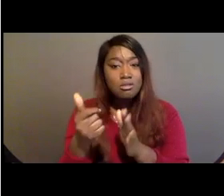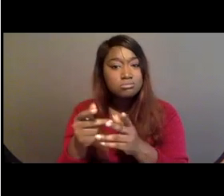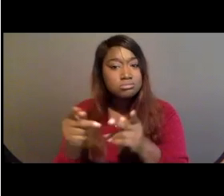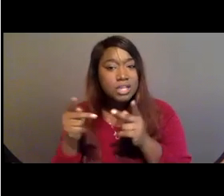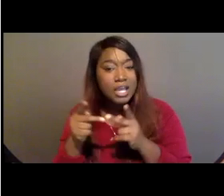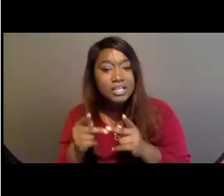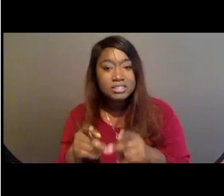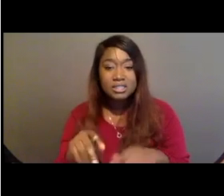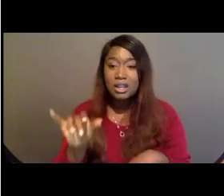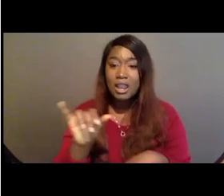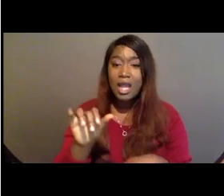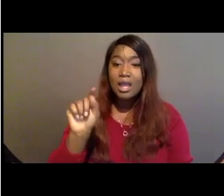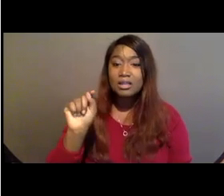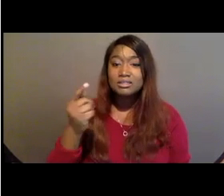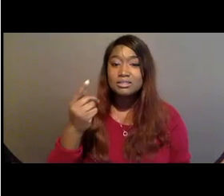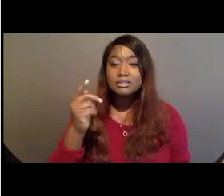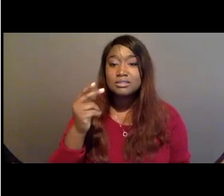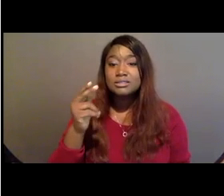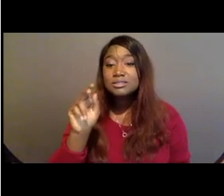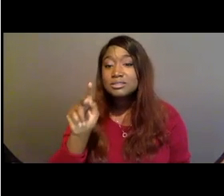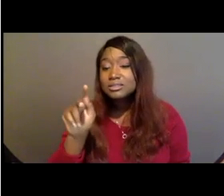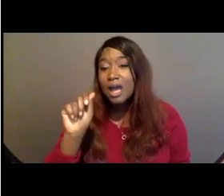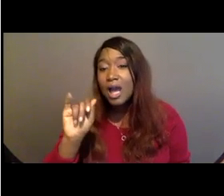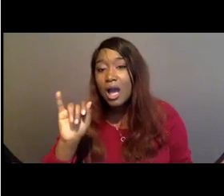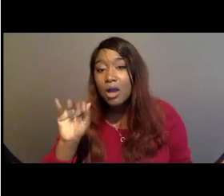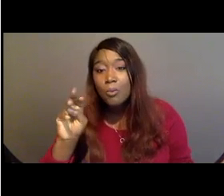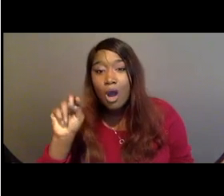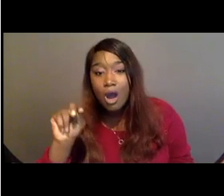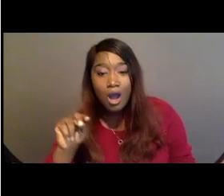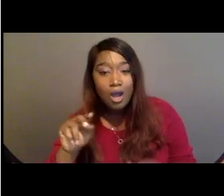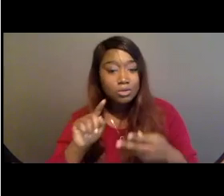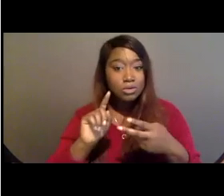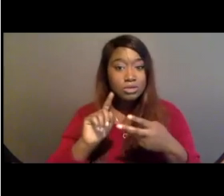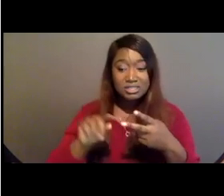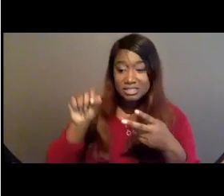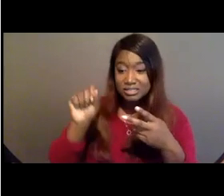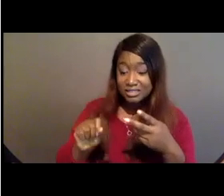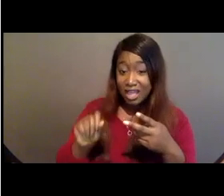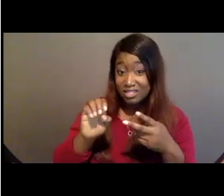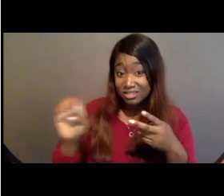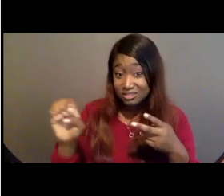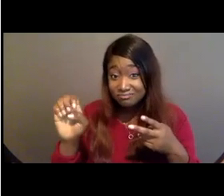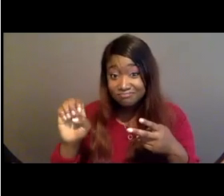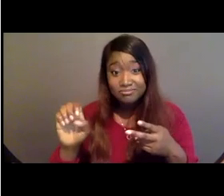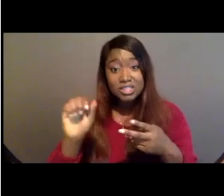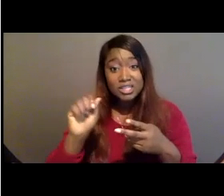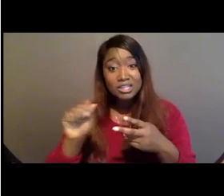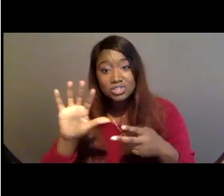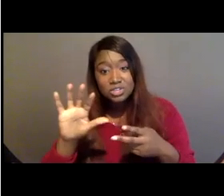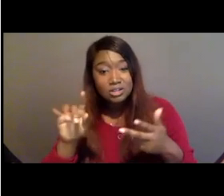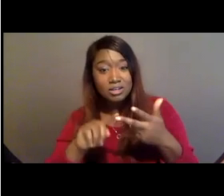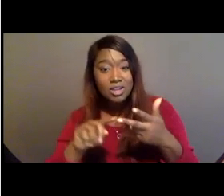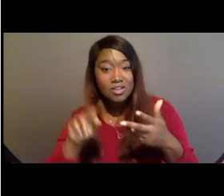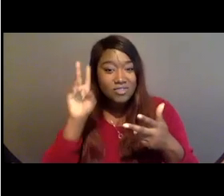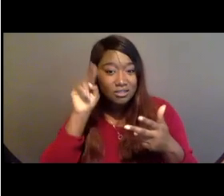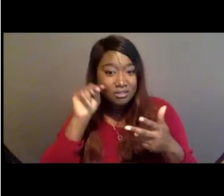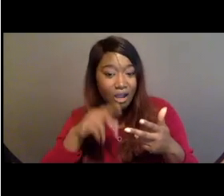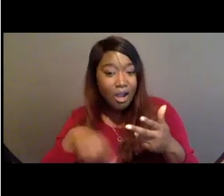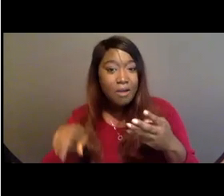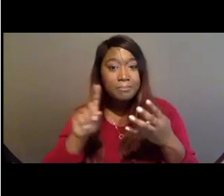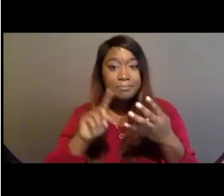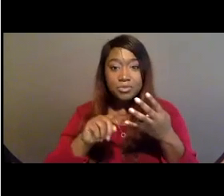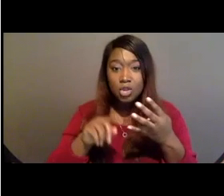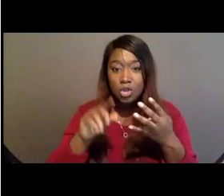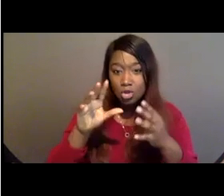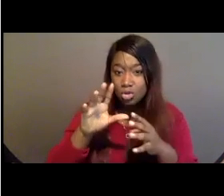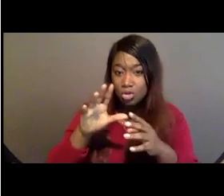Taiwan, or in Southeast Asia, Vietnam, Korea, and Japan, all